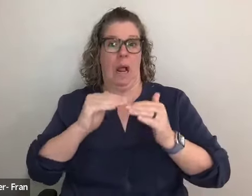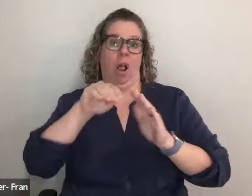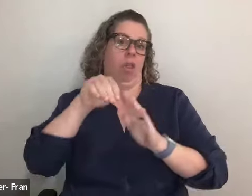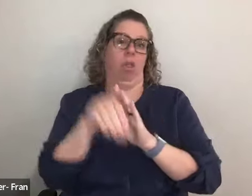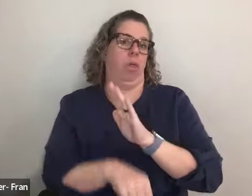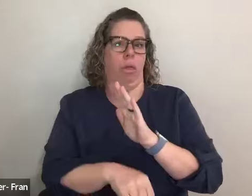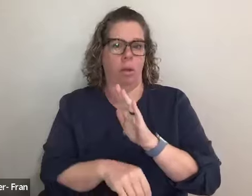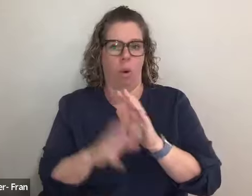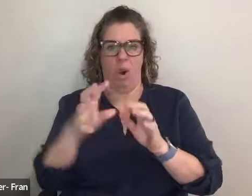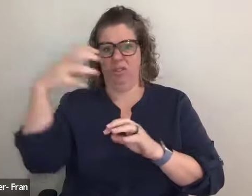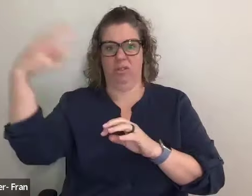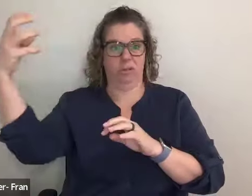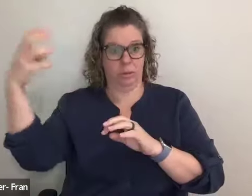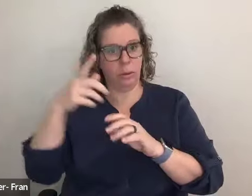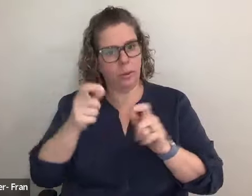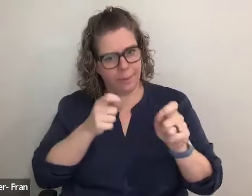tactfully.